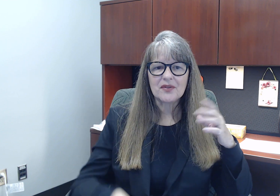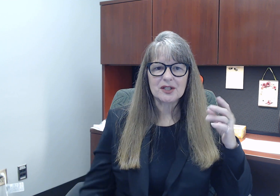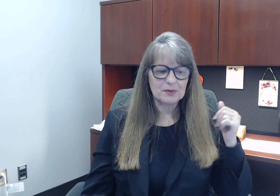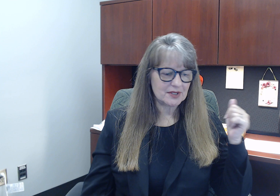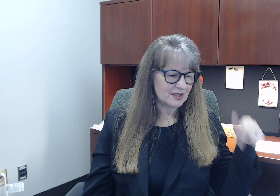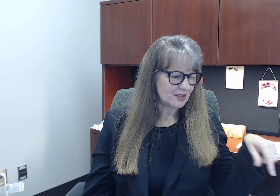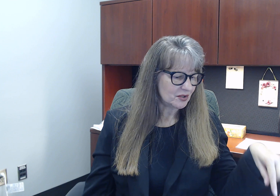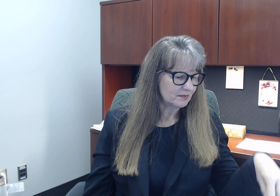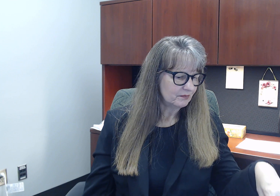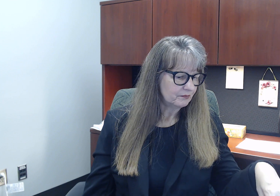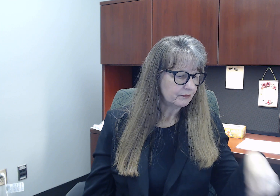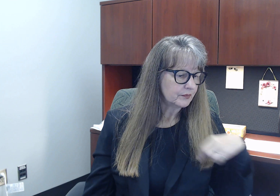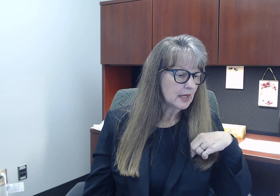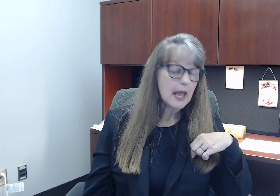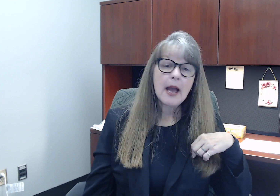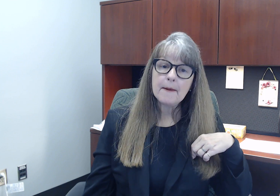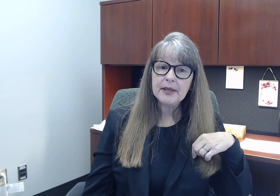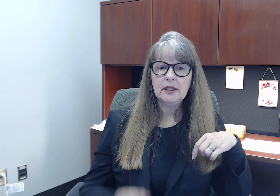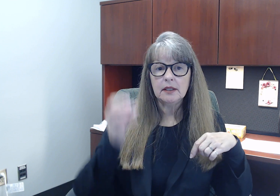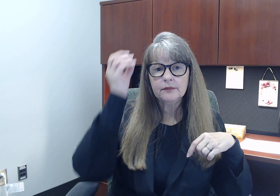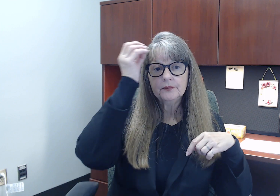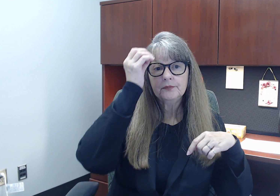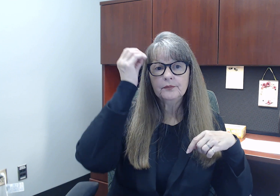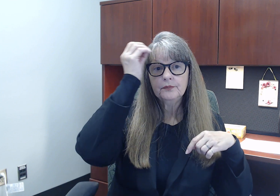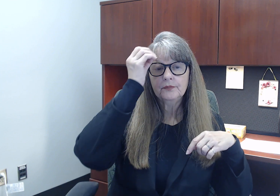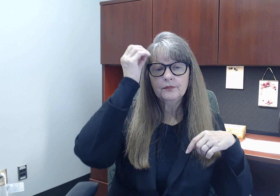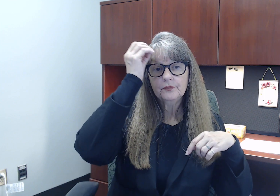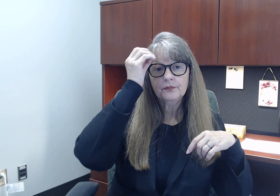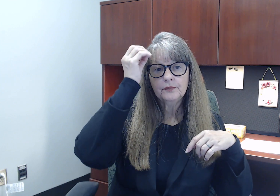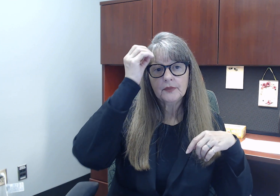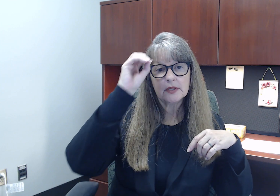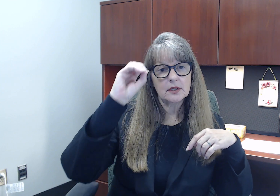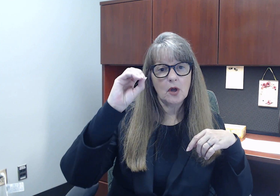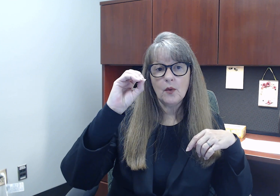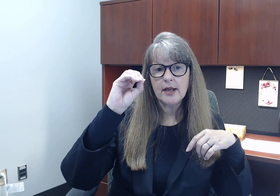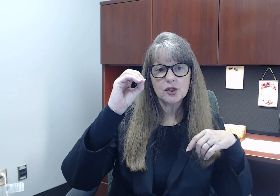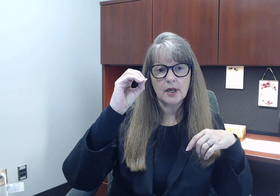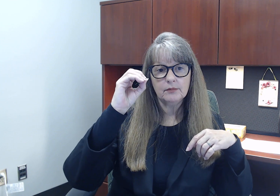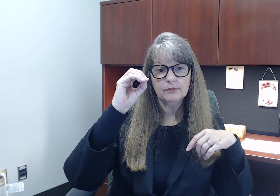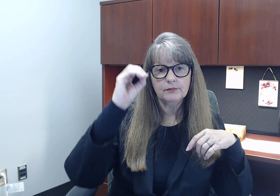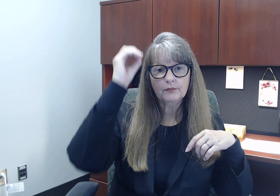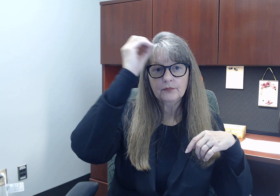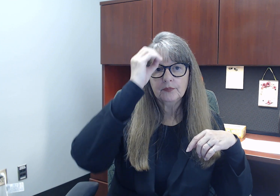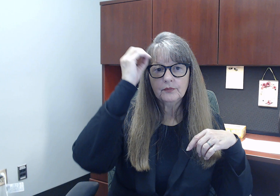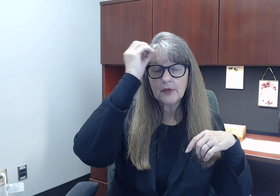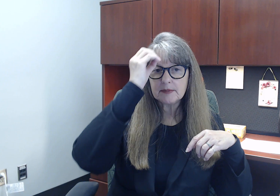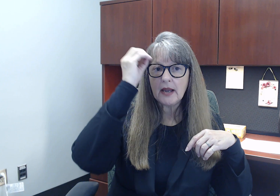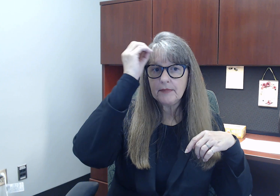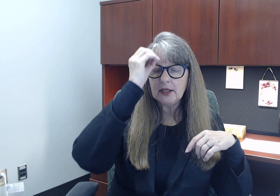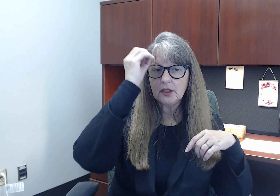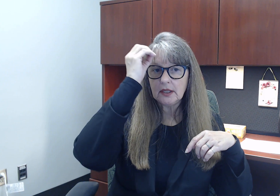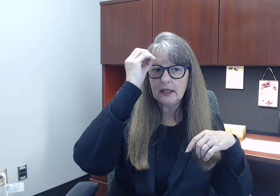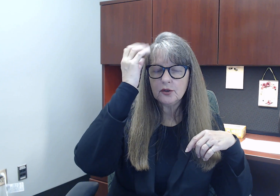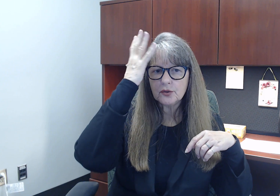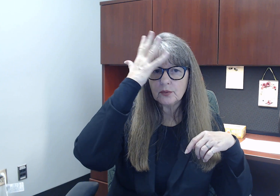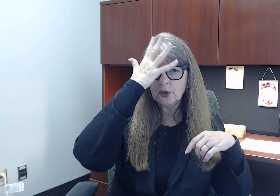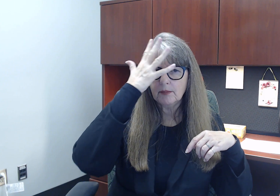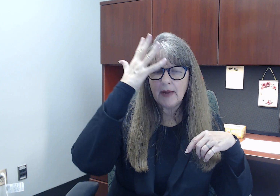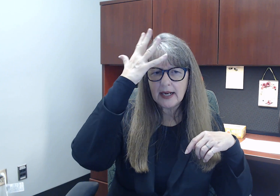percentage. Opinion. Still O hand shape. That's my opinion. And here's where your mind is,